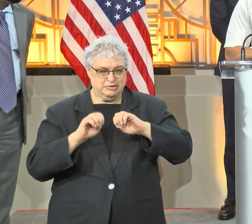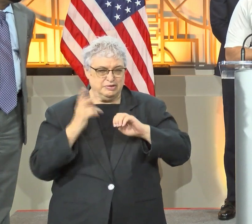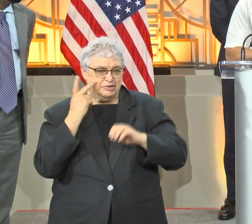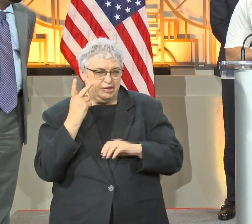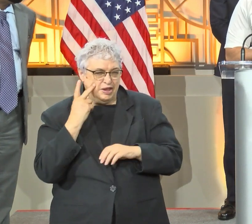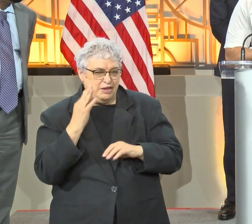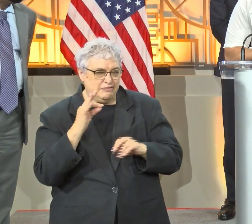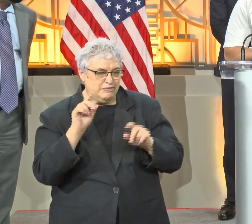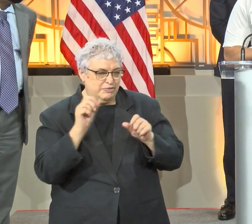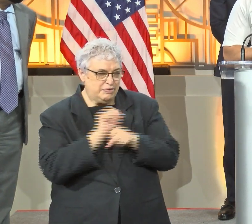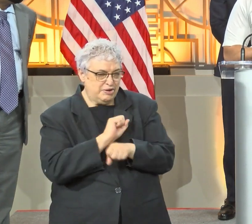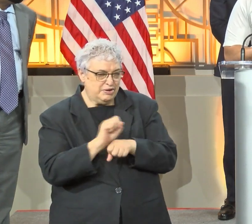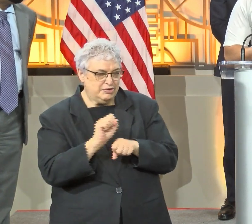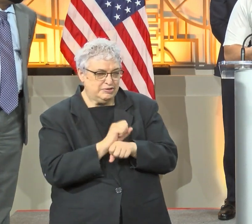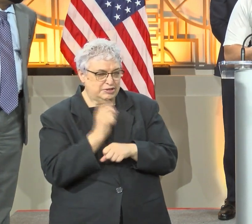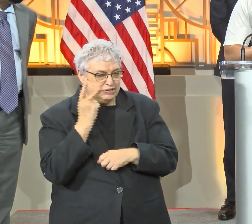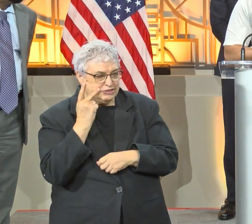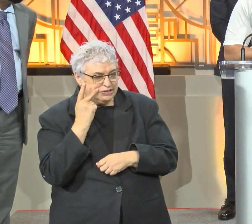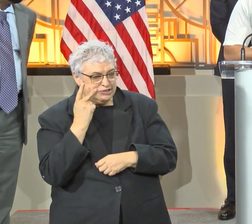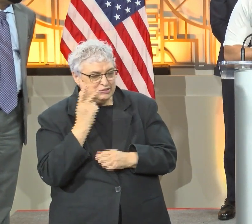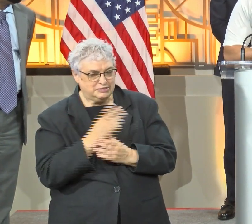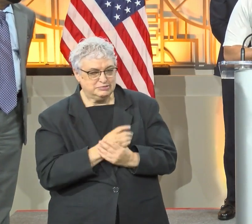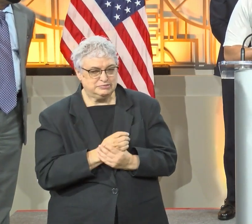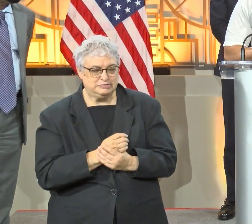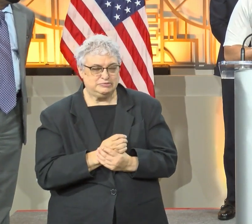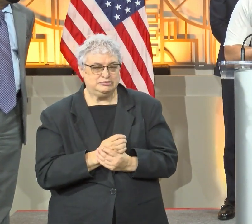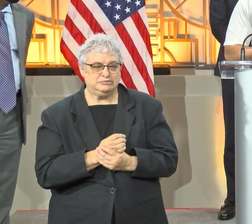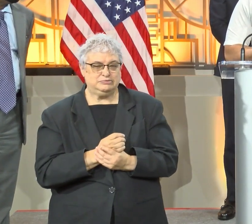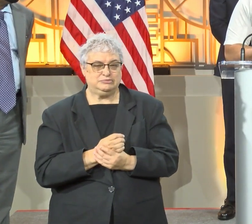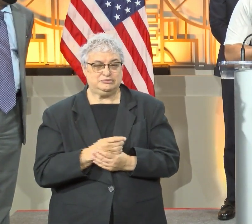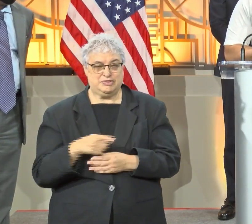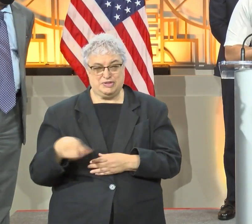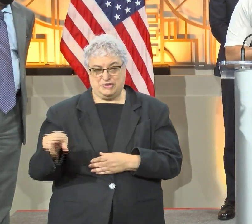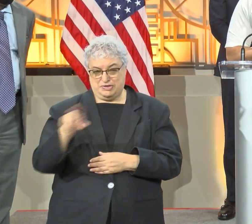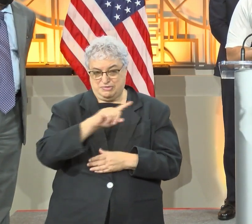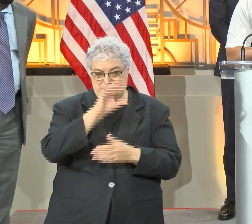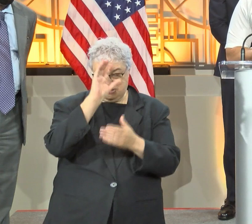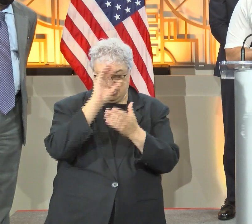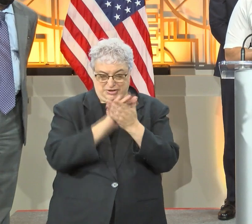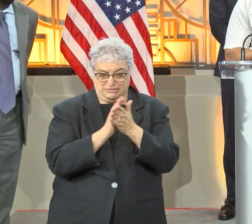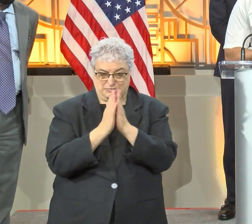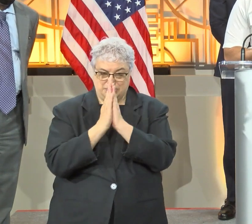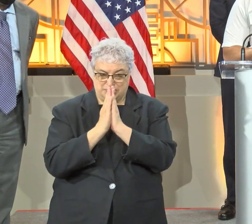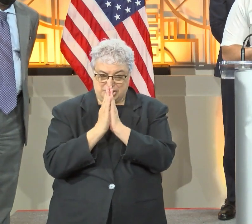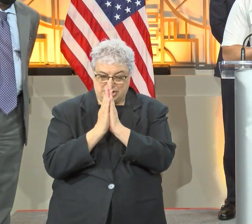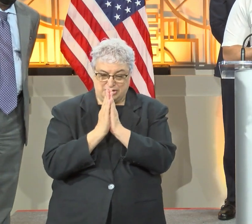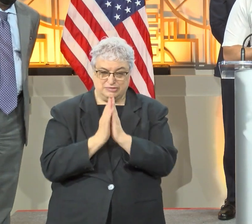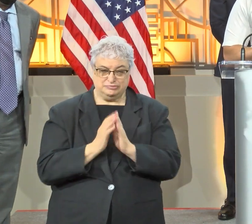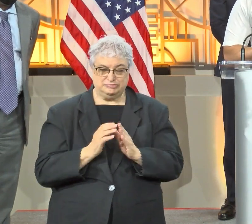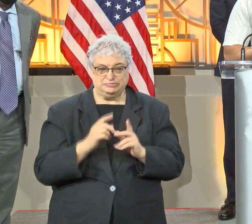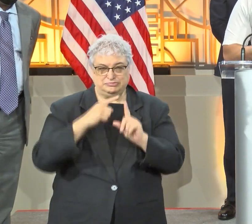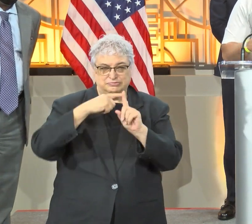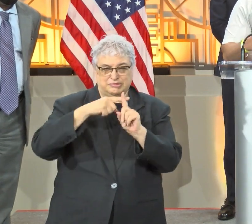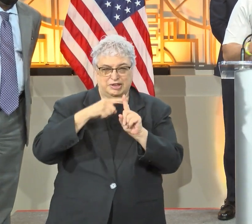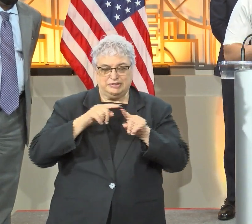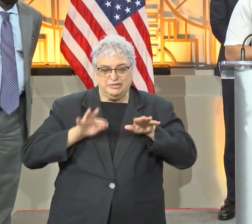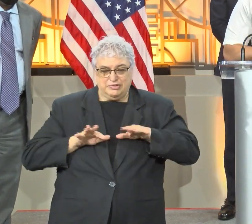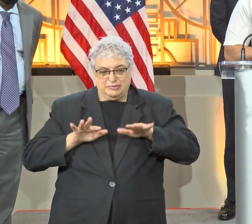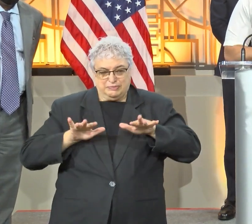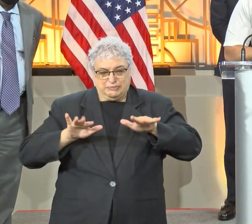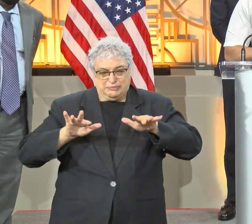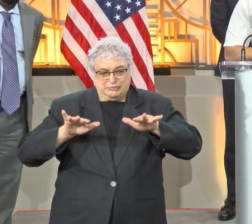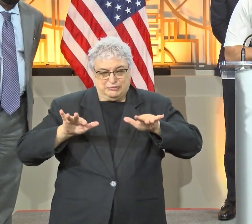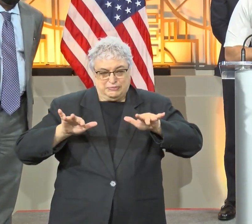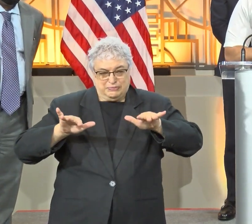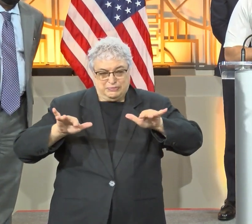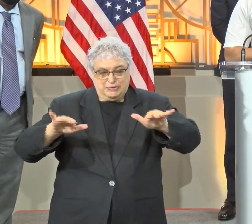we're hoping that he pulls through. So if you believe in prayer or just the power of positive energy, please send